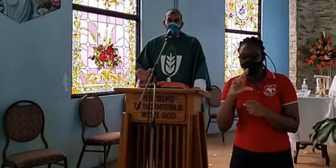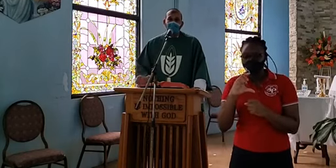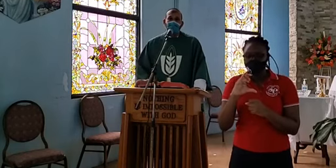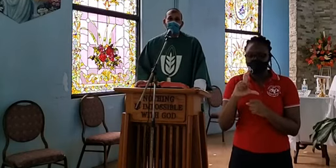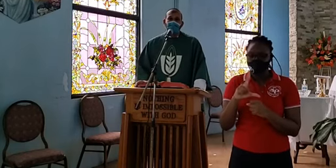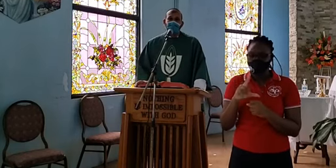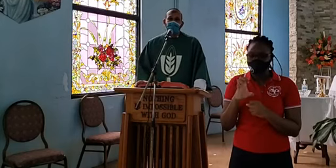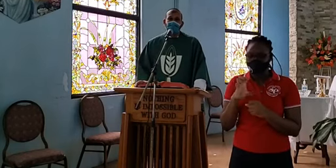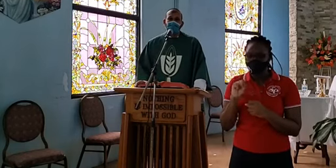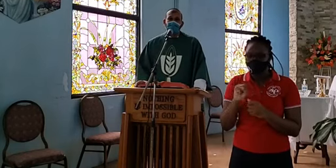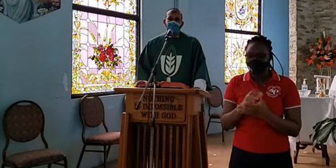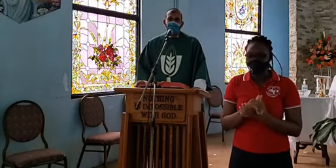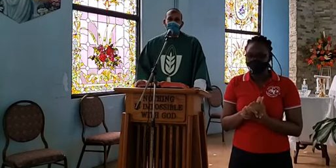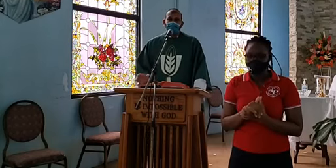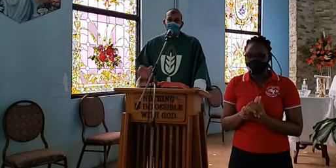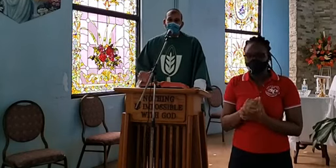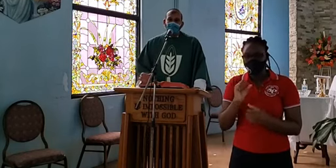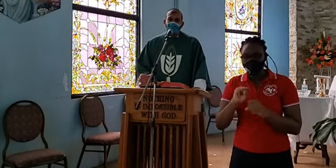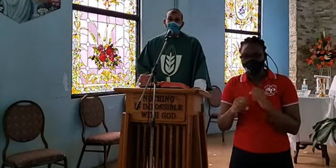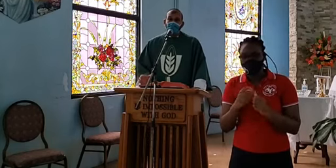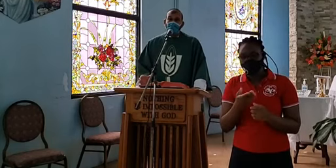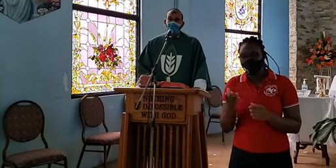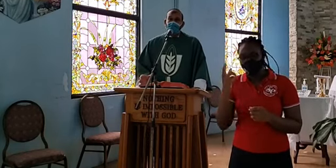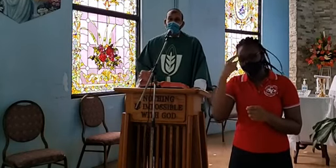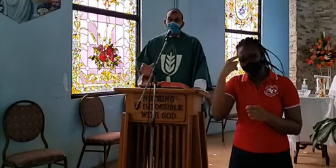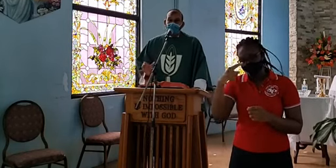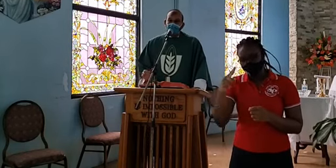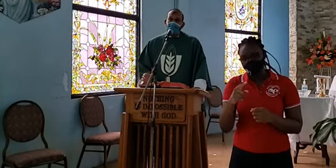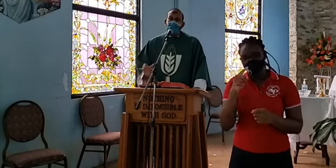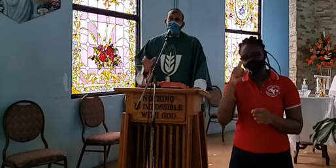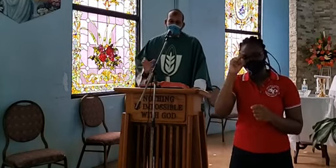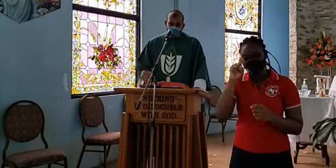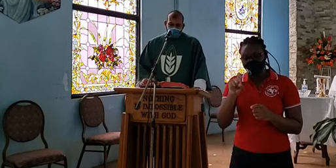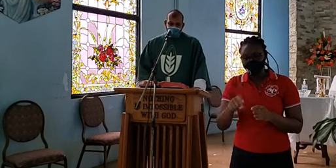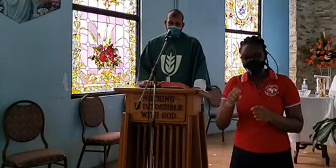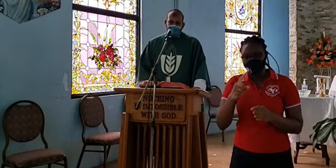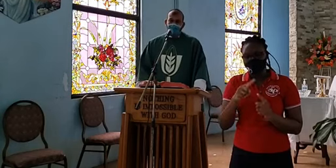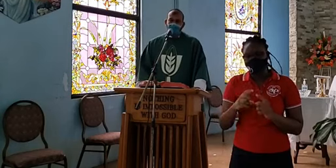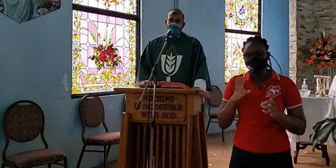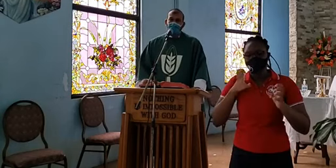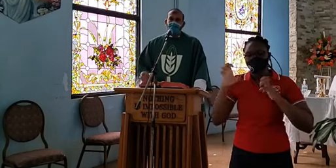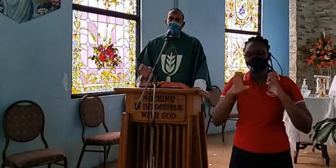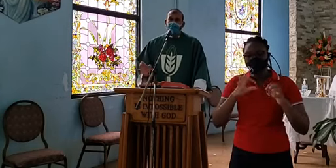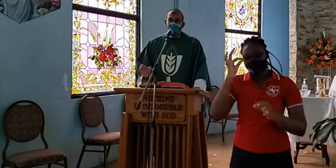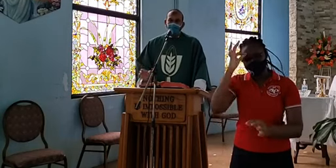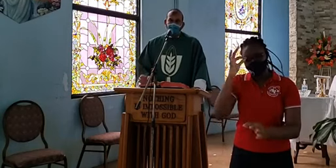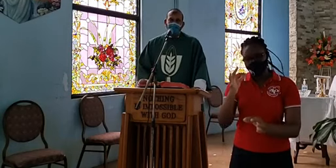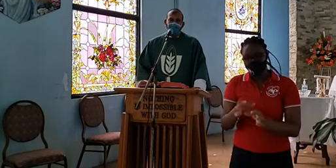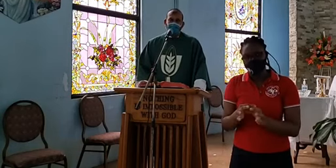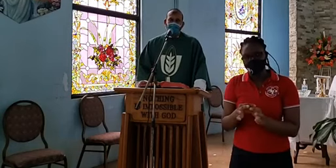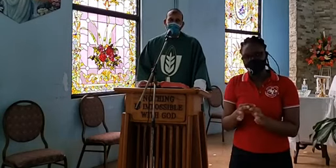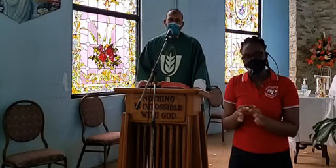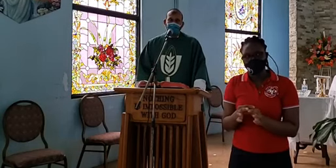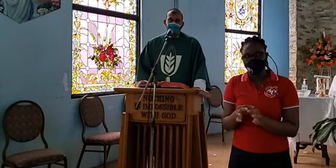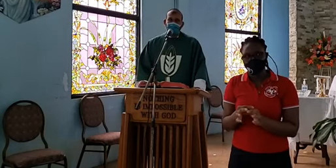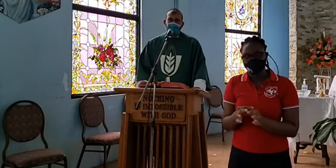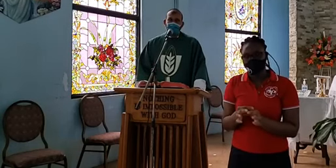and miracles. So therefore, you need to exercise your faith.